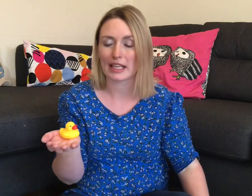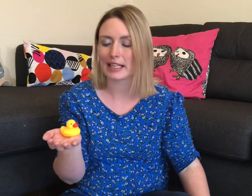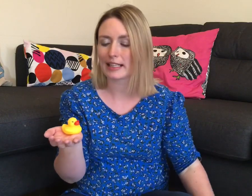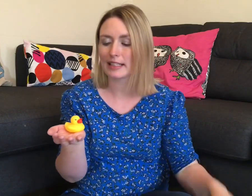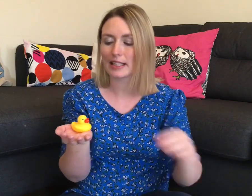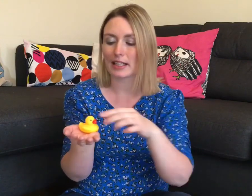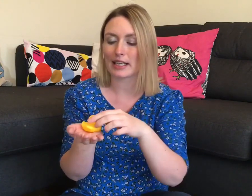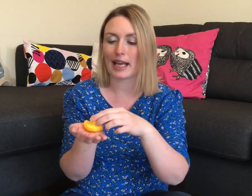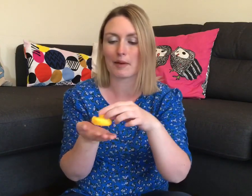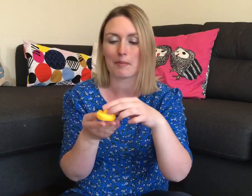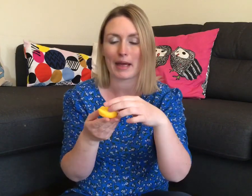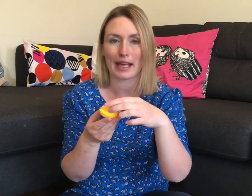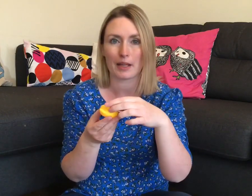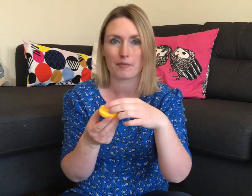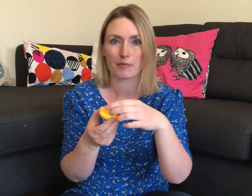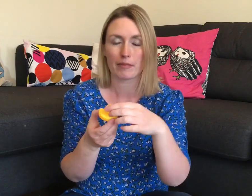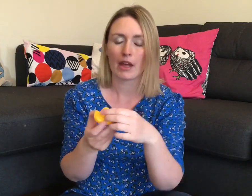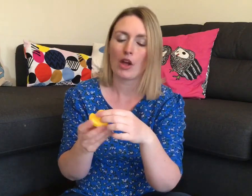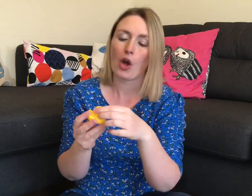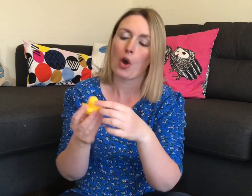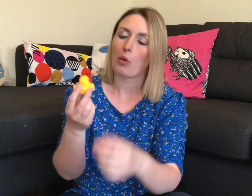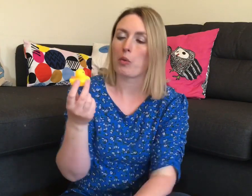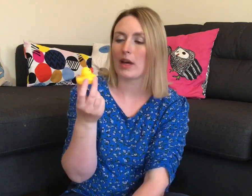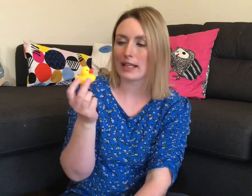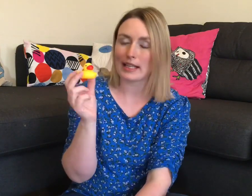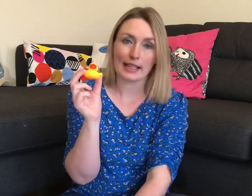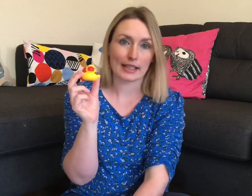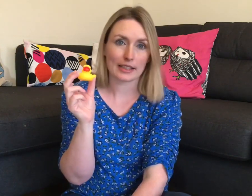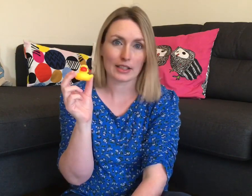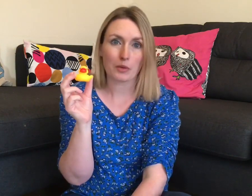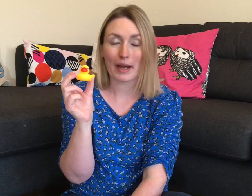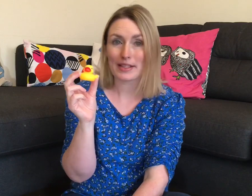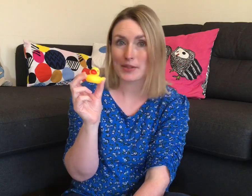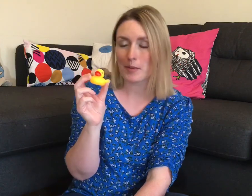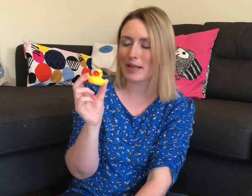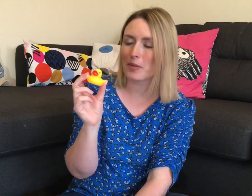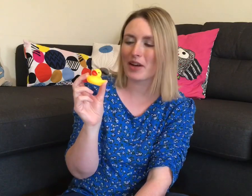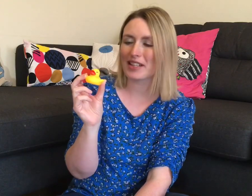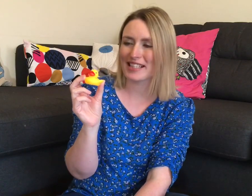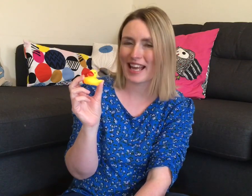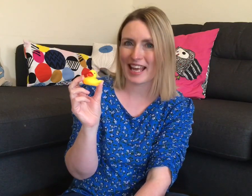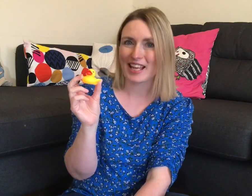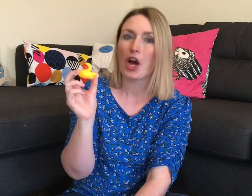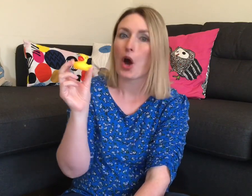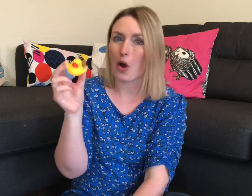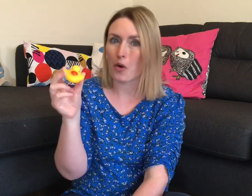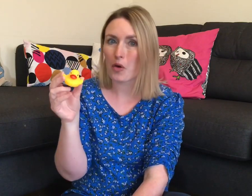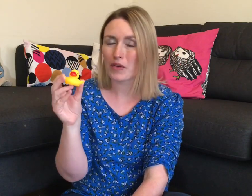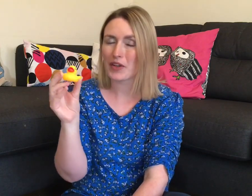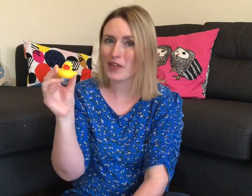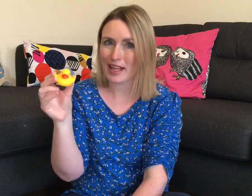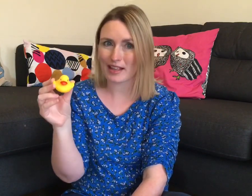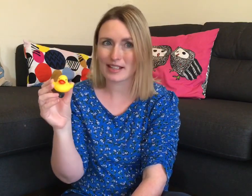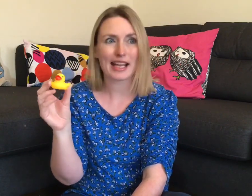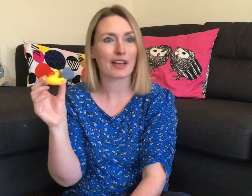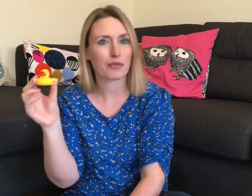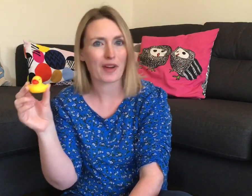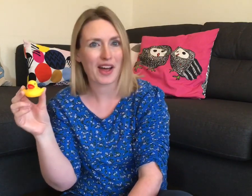little duck came back. One little duck went swimming one day over the hills and far